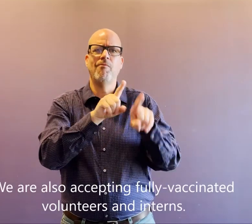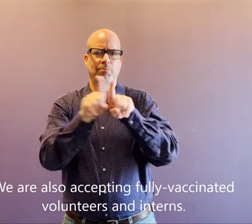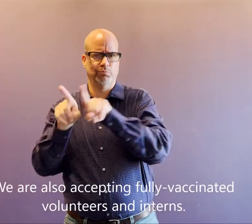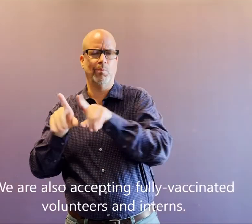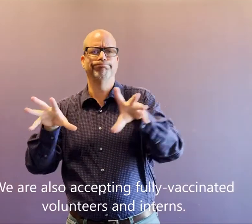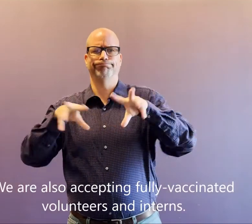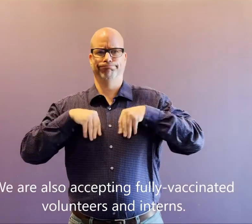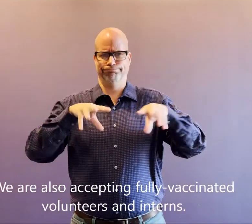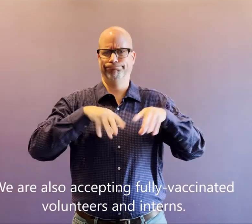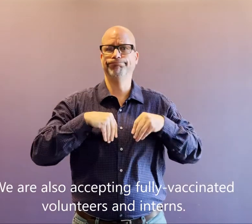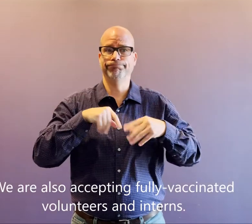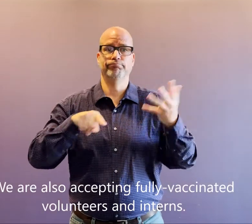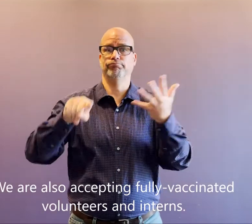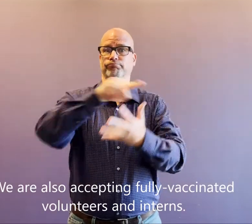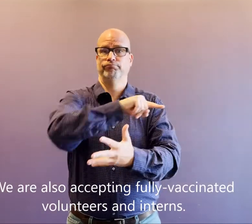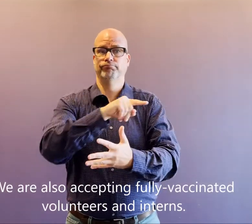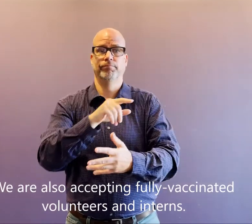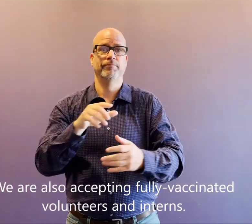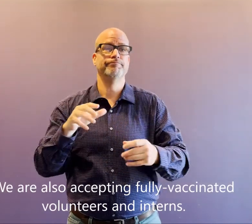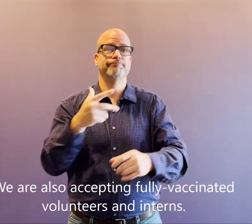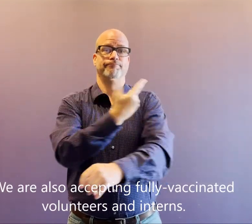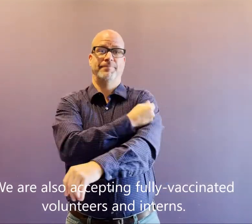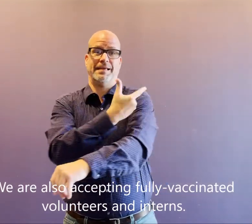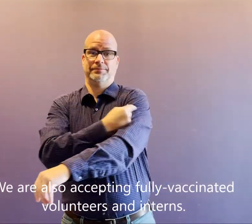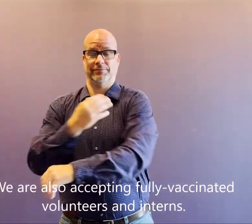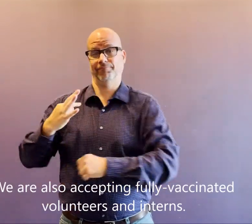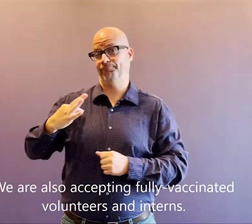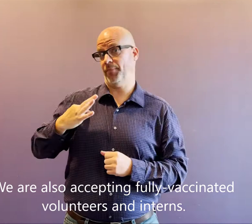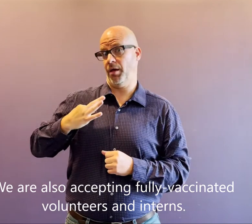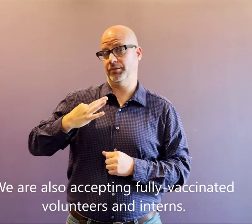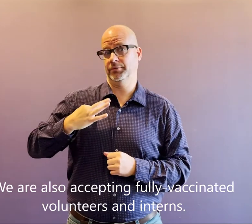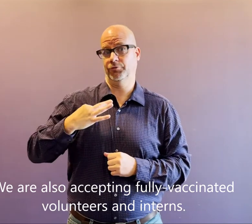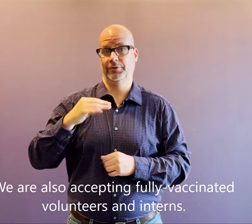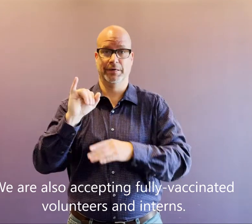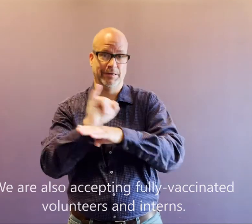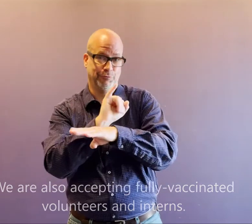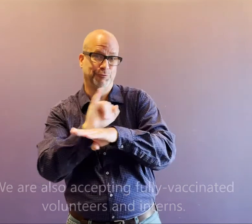We are also accepting fully vaccinated volunteers and interns.